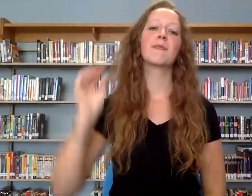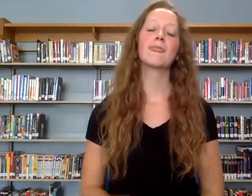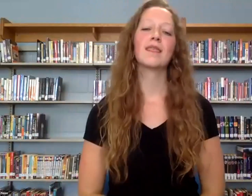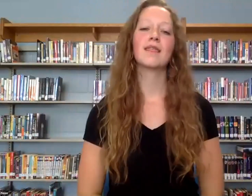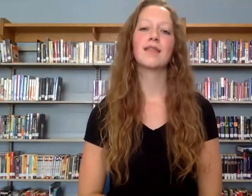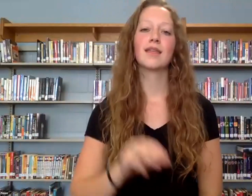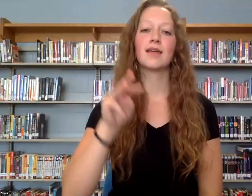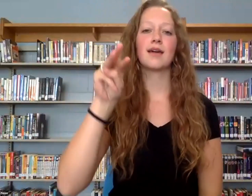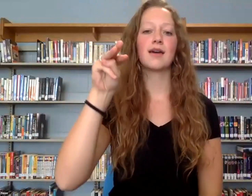5.